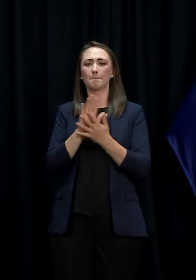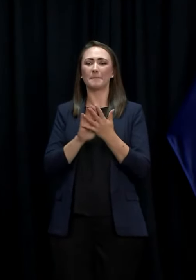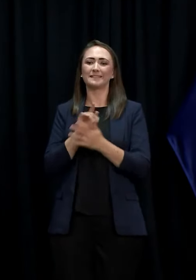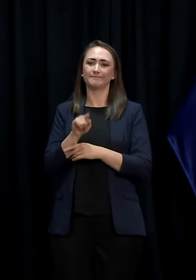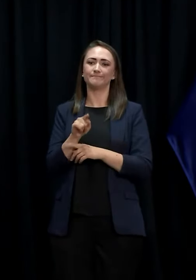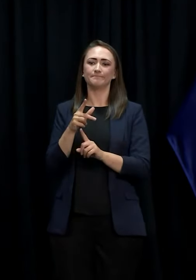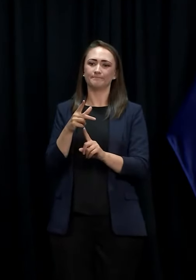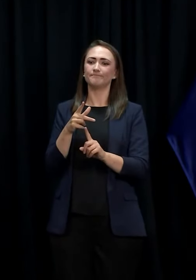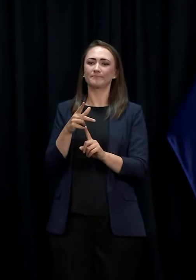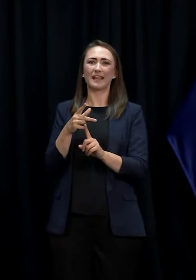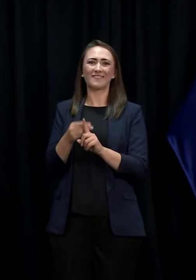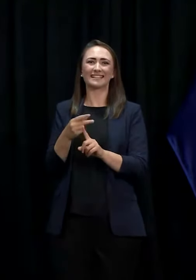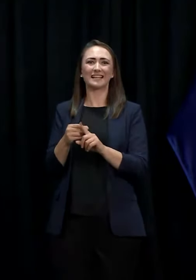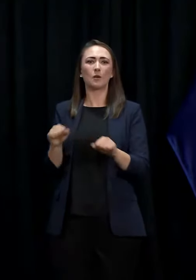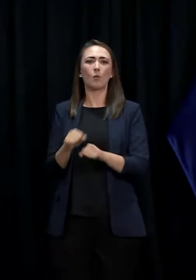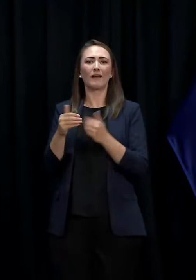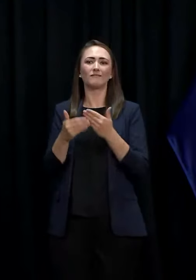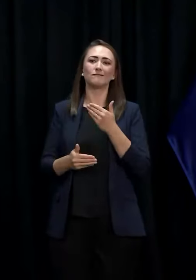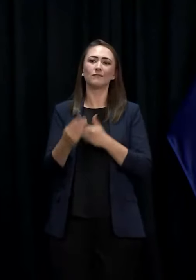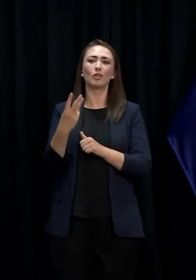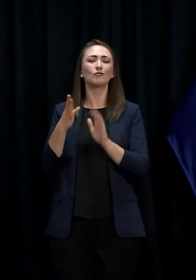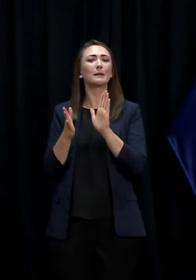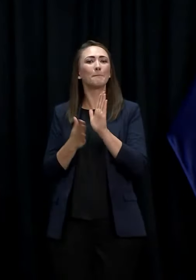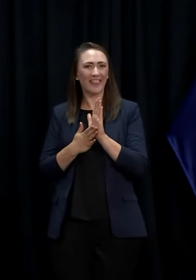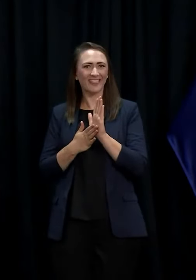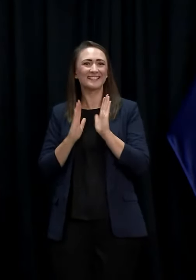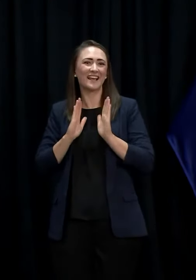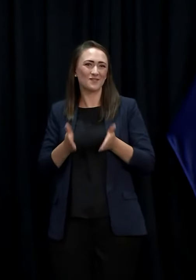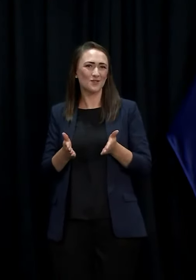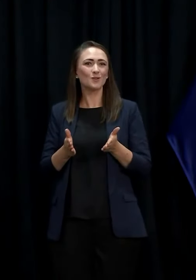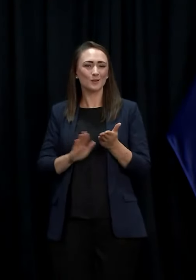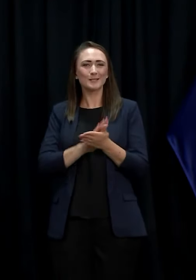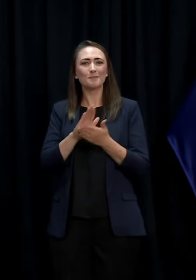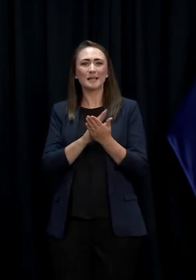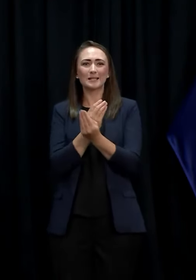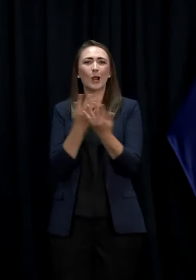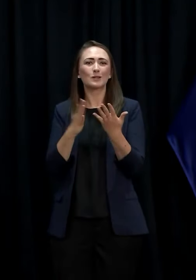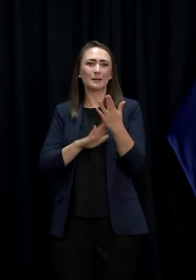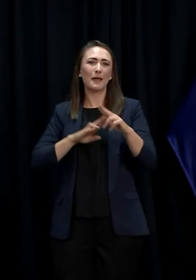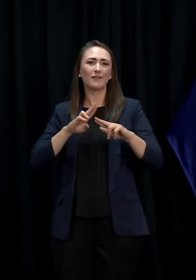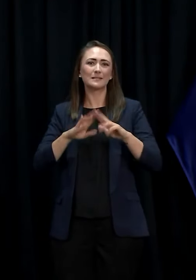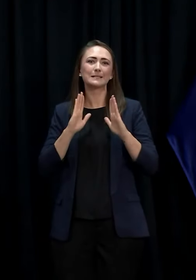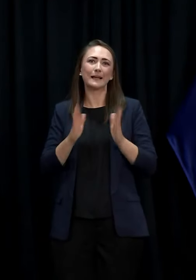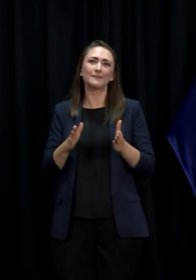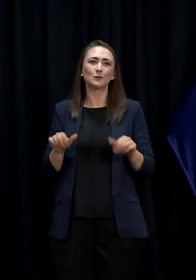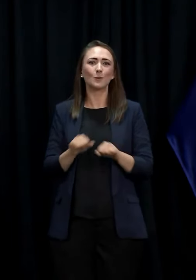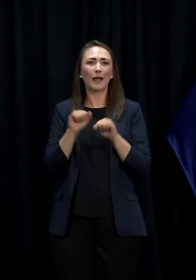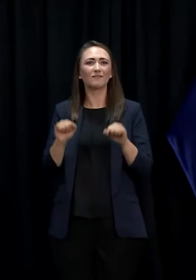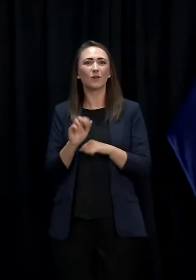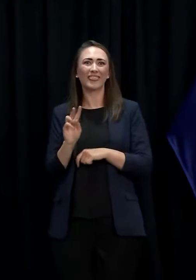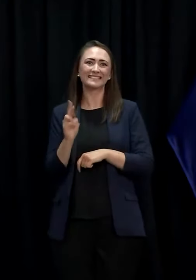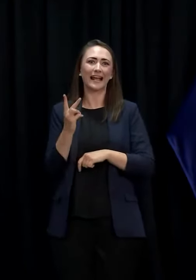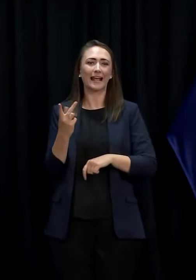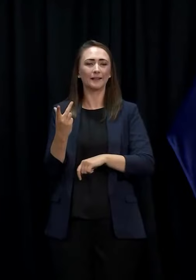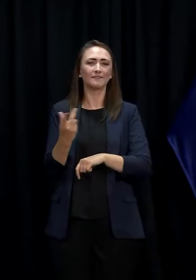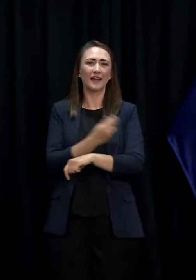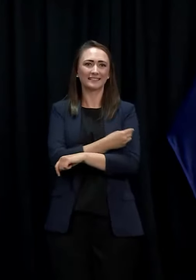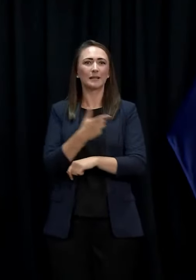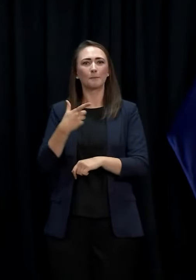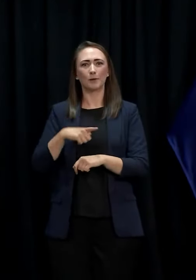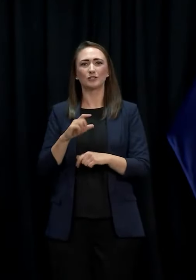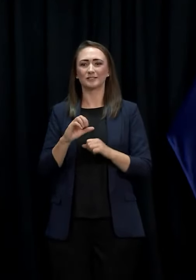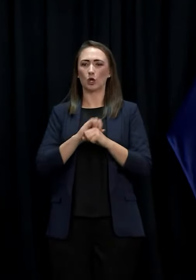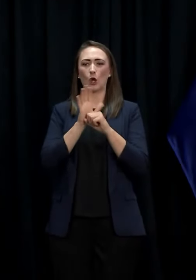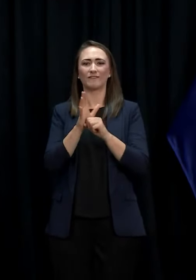got a child in this category, there are a lot of parents who are going to find that they have to wait a bit longer to get that second dose for their children. And in fact,